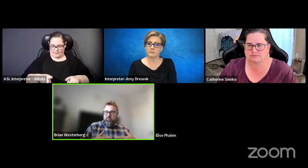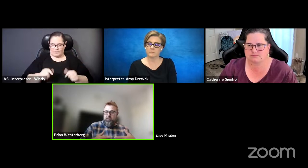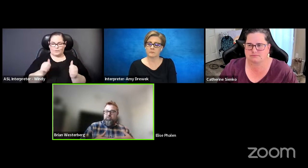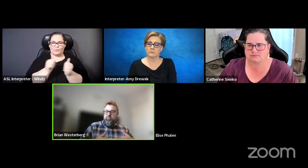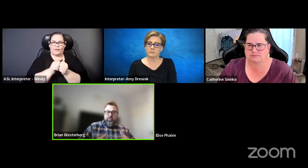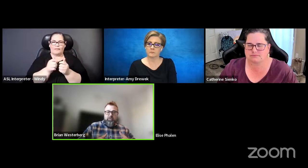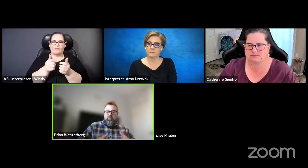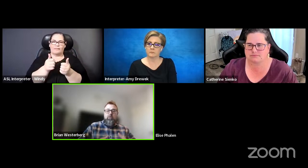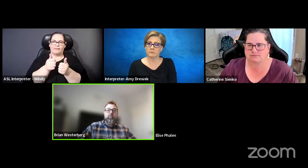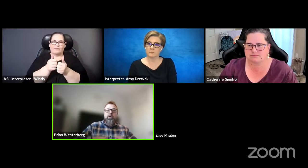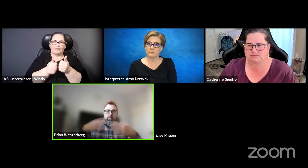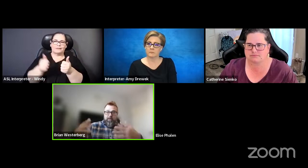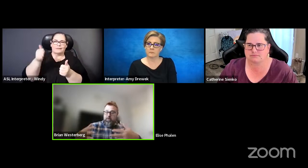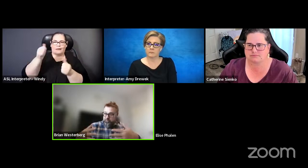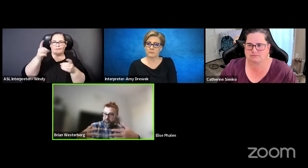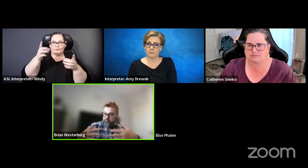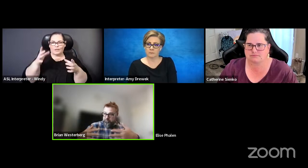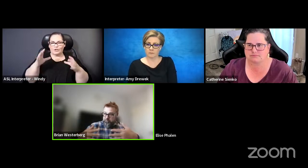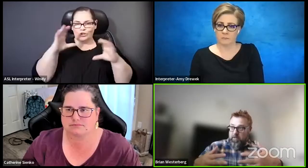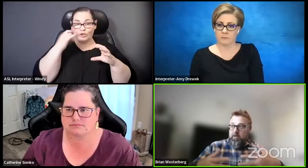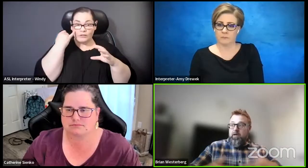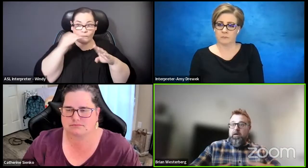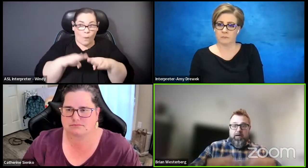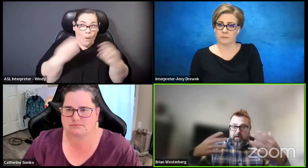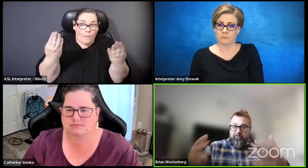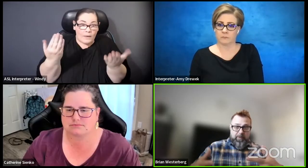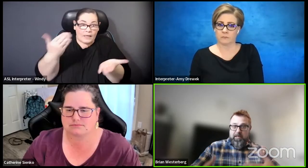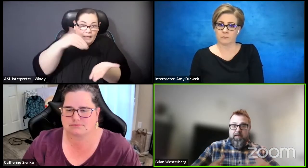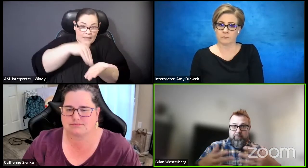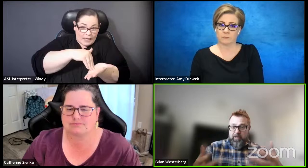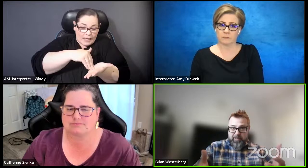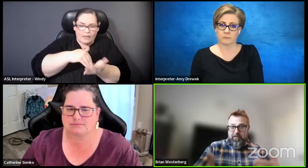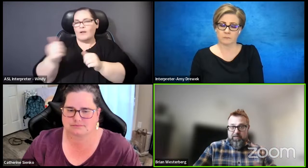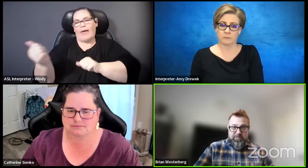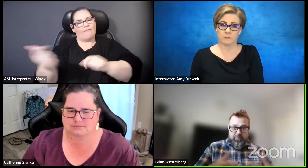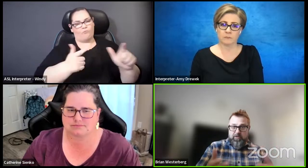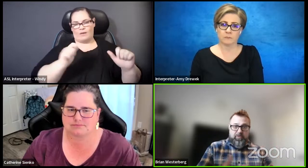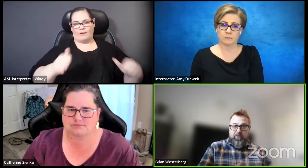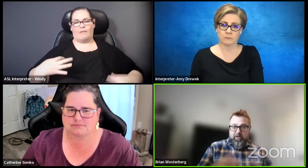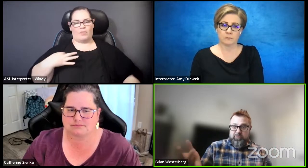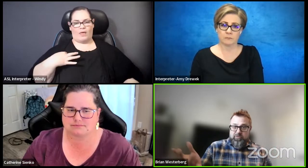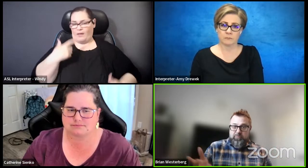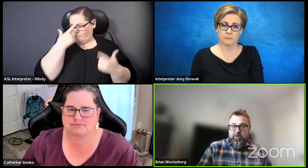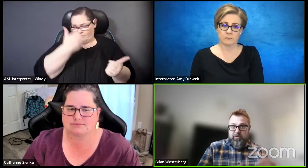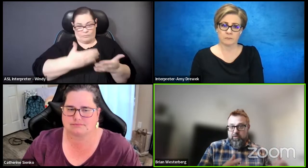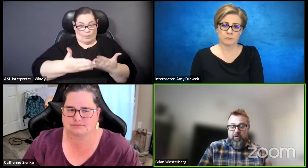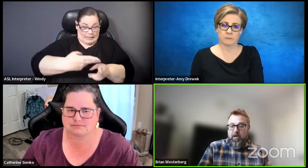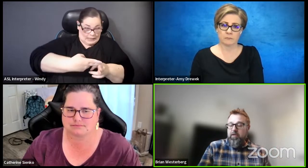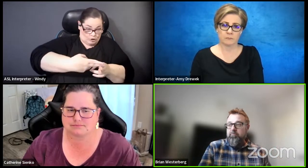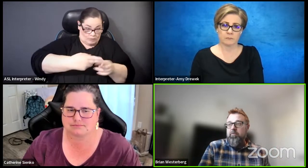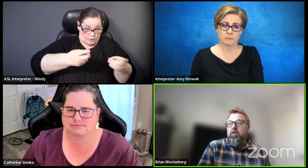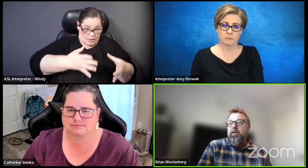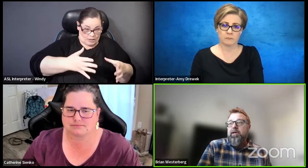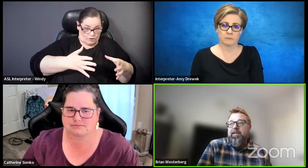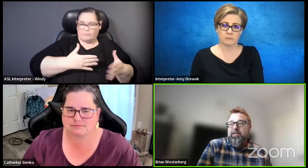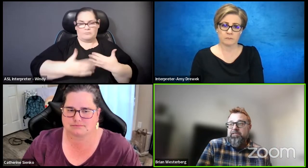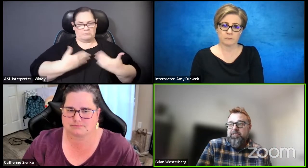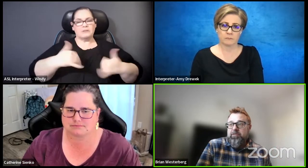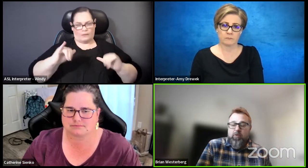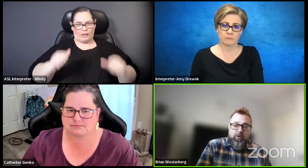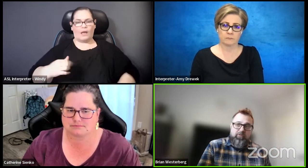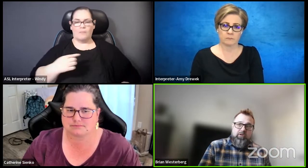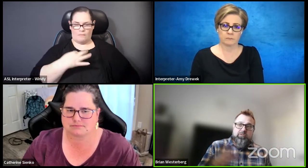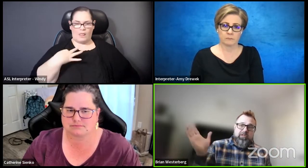executive search, whether you reopen it, then everybody can apply. Yes, whether they're the interim director or not,